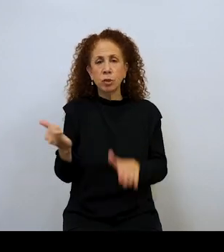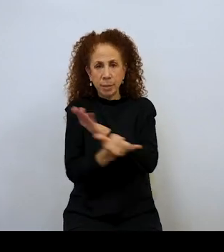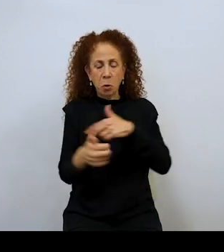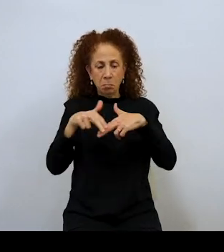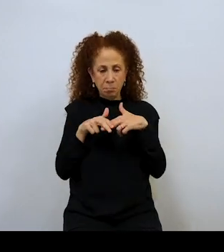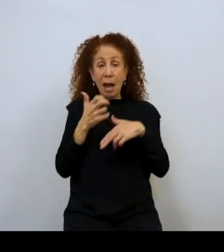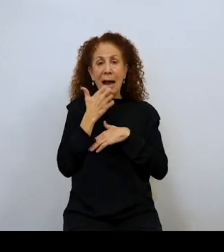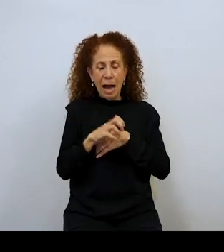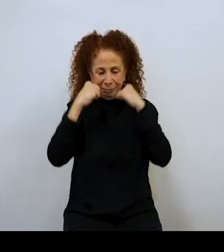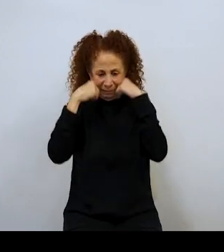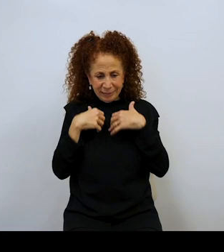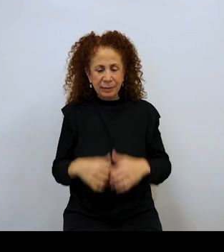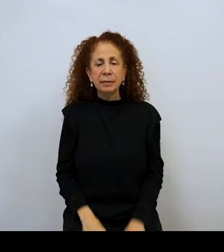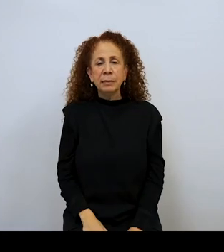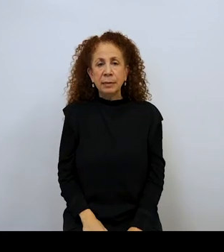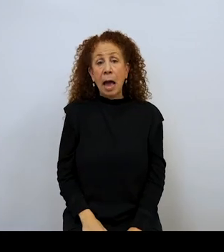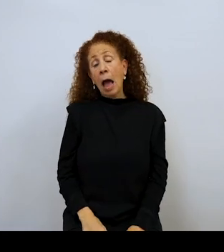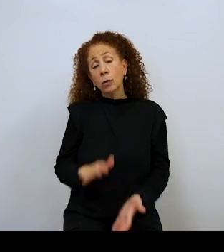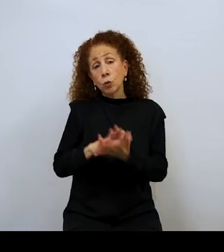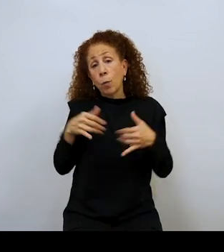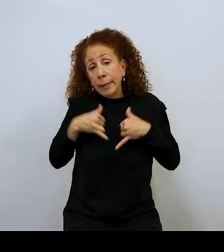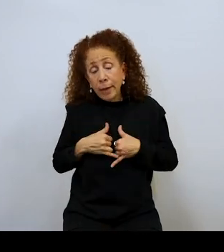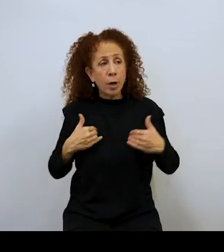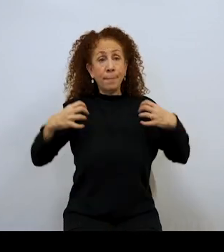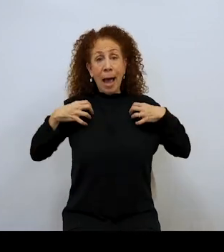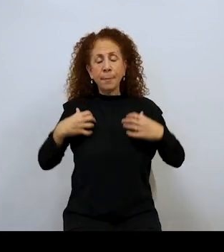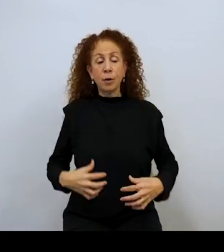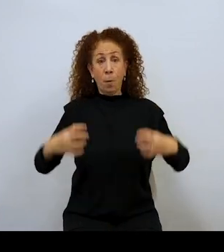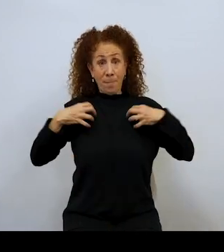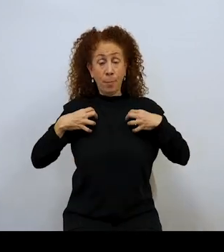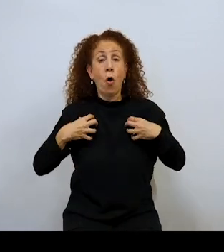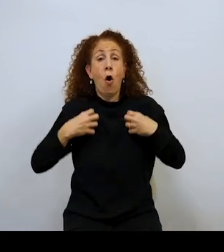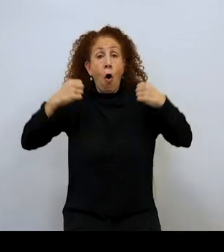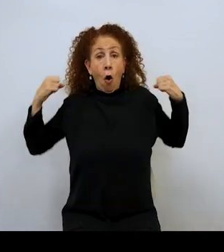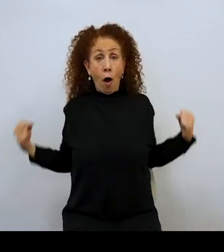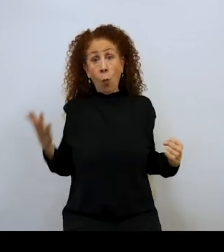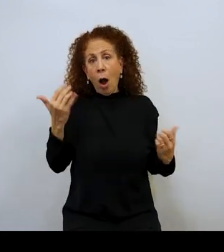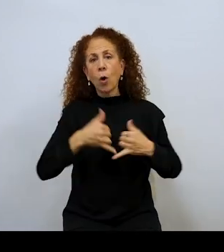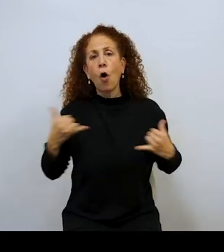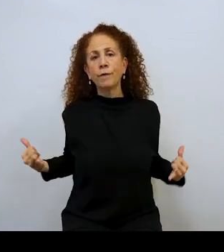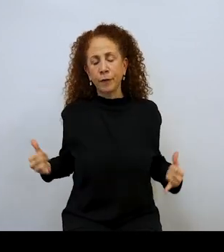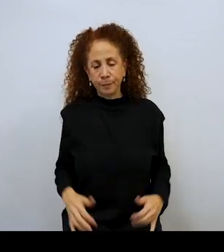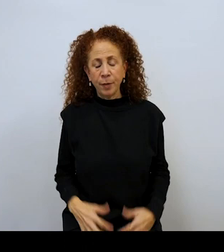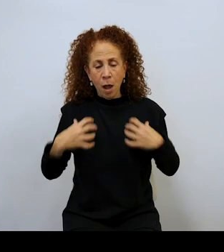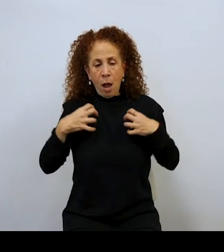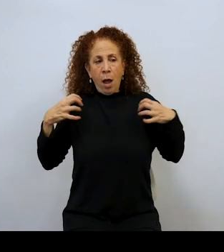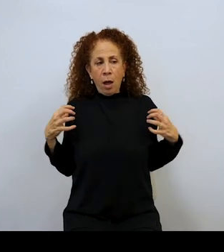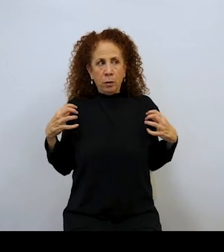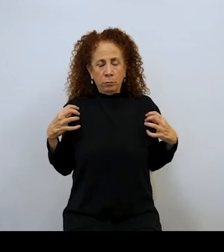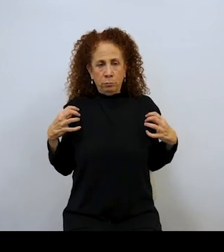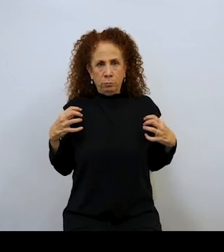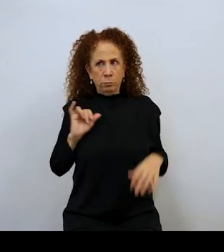very hot. He had his school blazer on and a backpack. And so he took off his backpack so he could remove the blazer. And he suddenly became